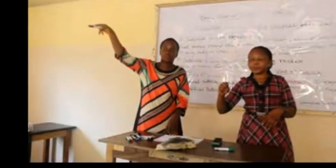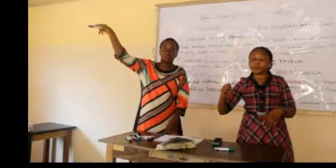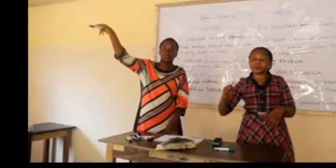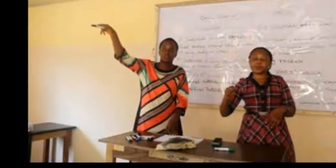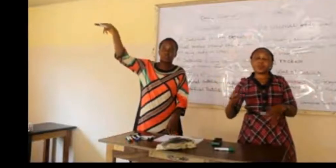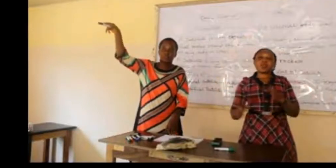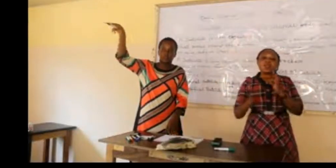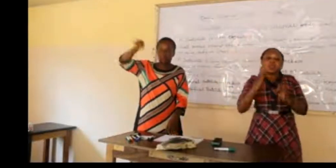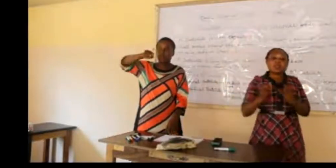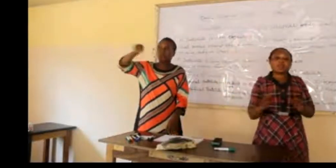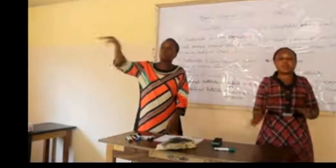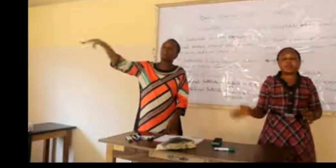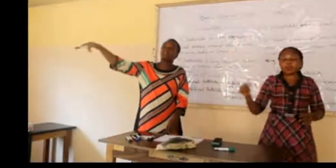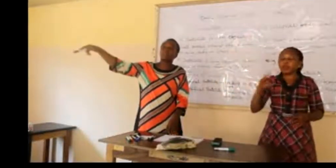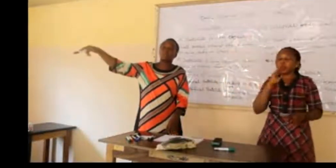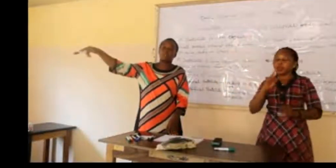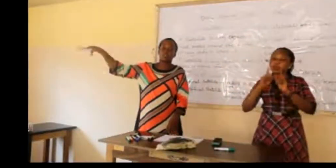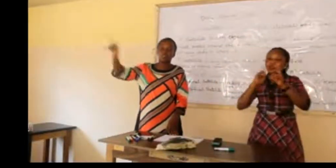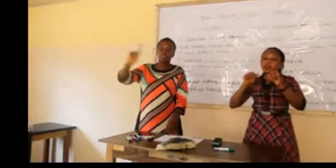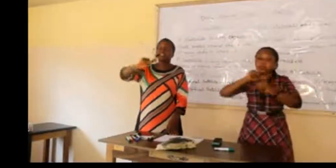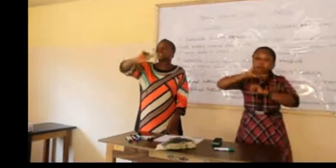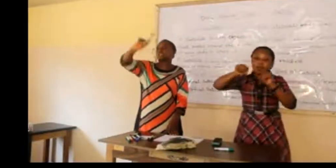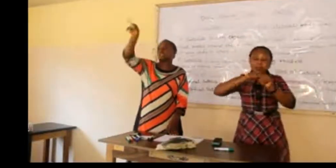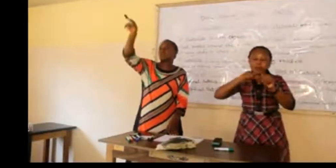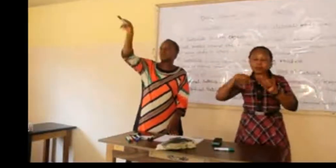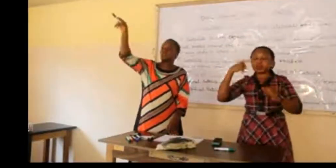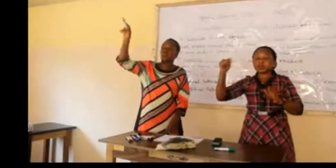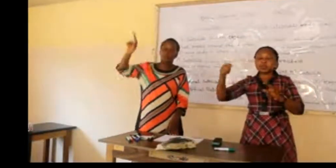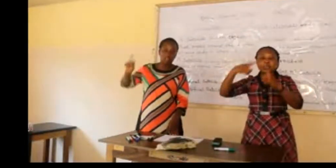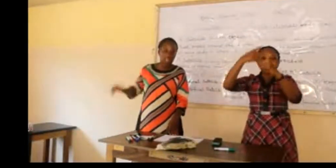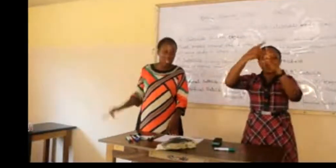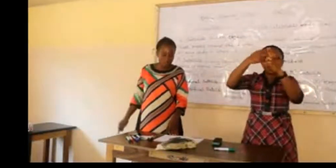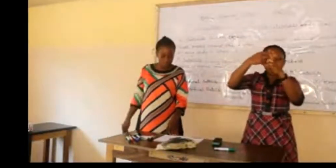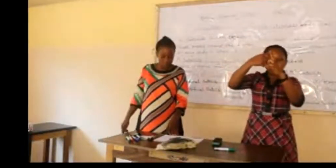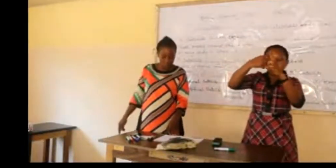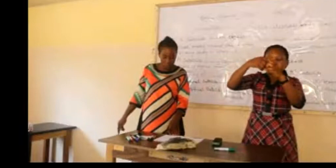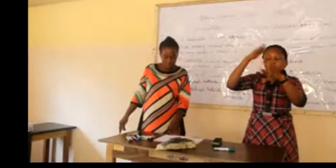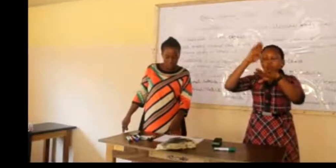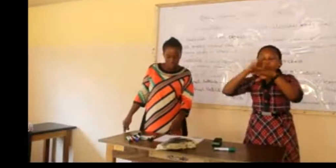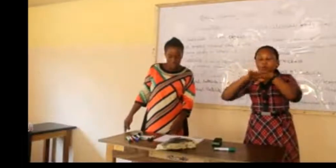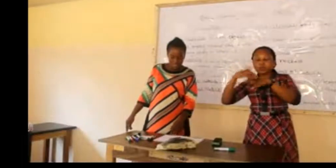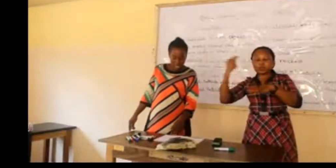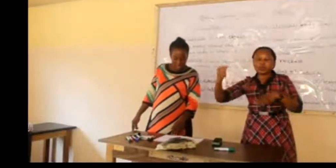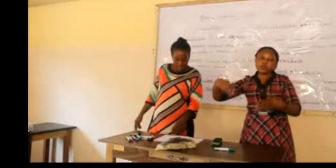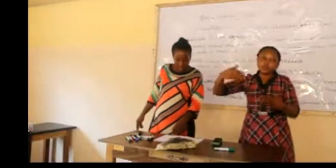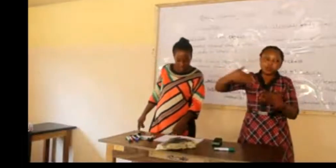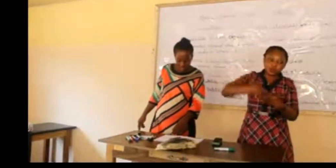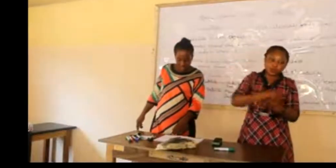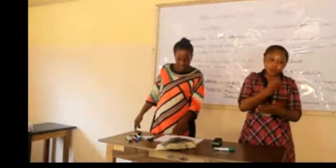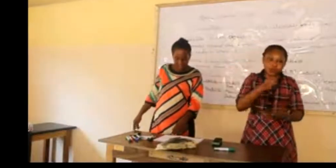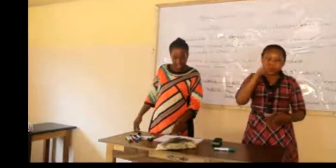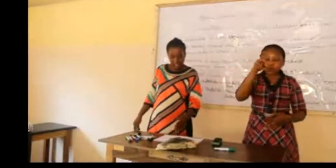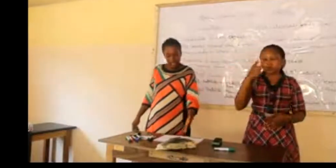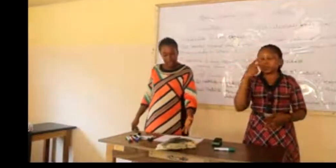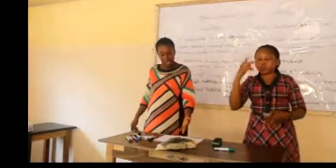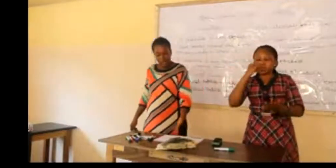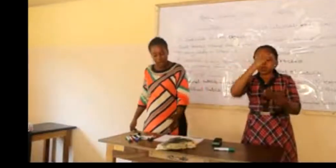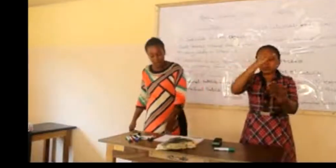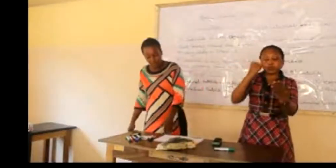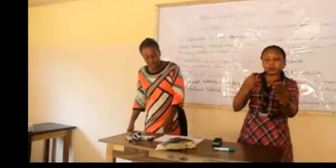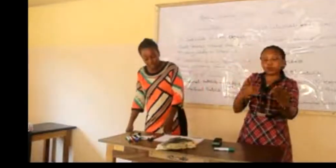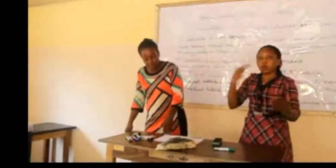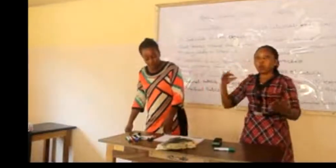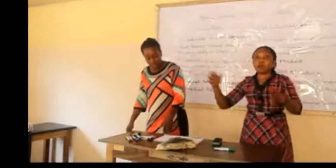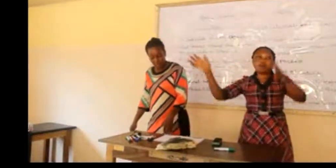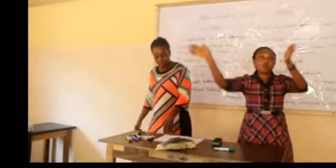clouds before they put the temperature. You see the picture of clouds. Yes. The cloud